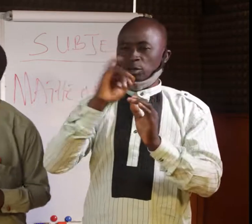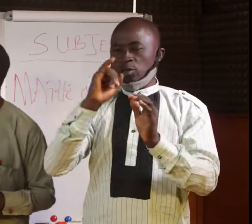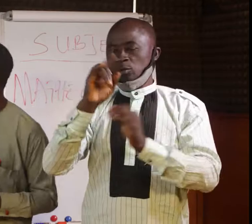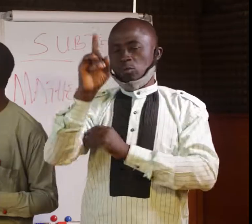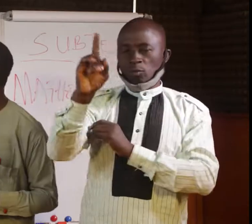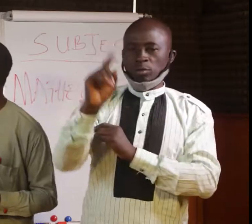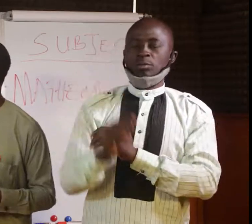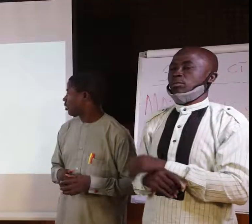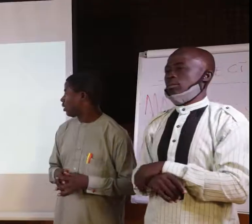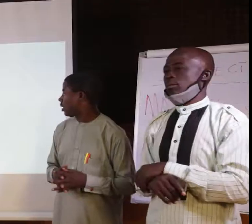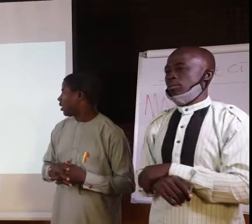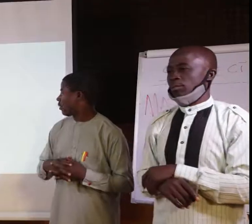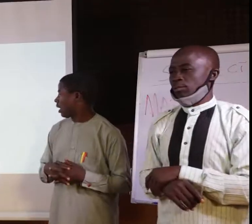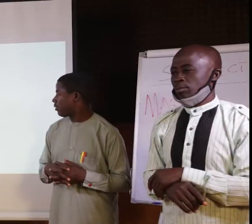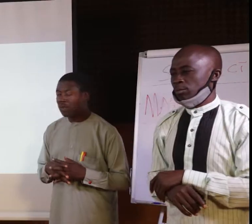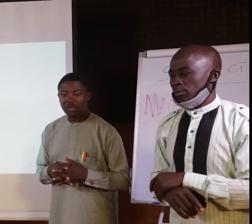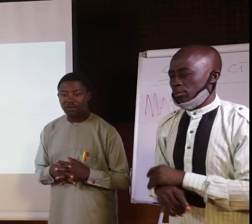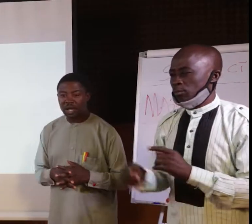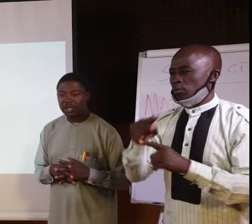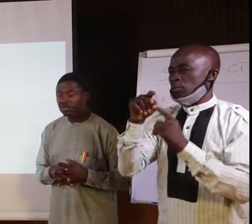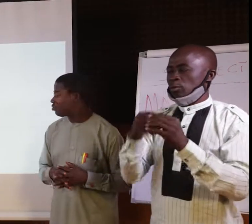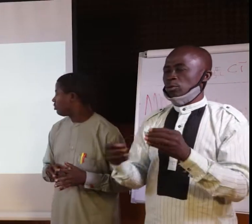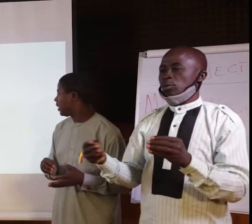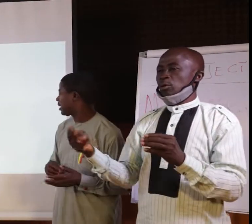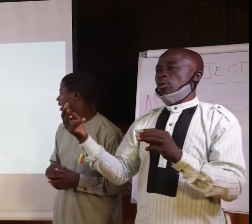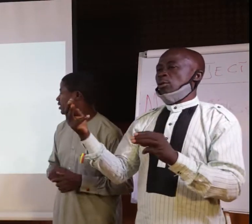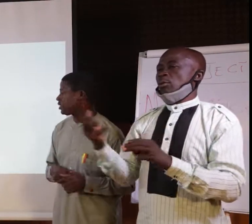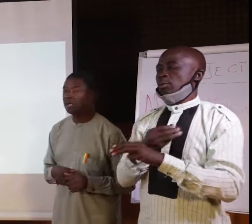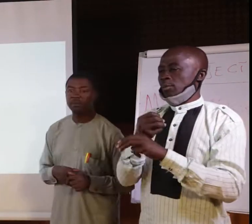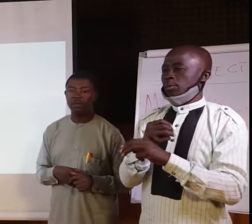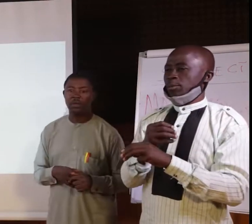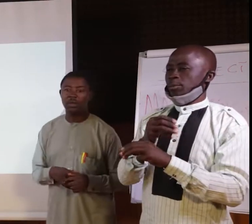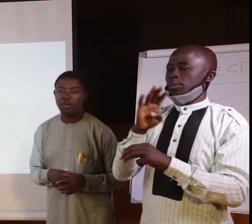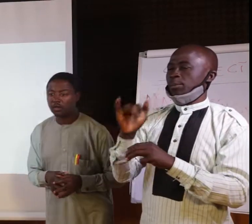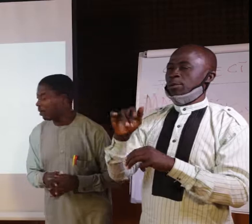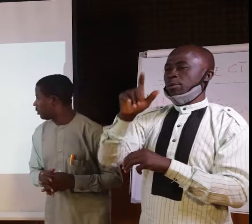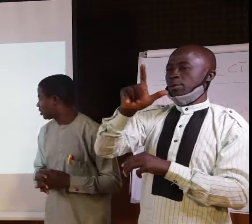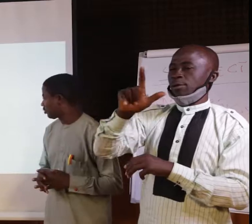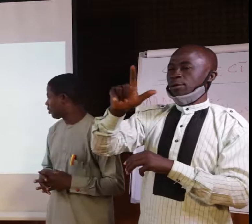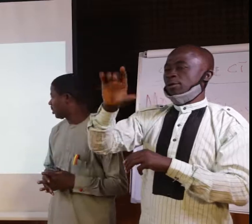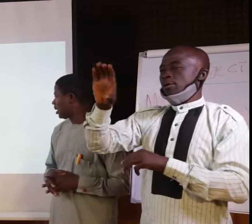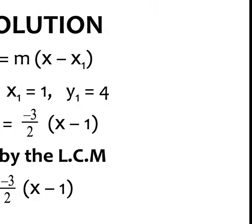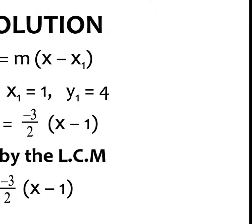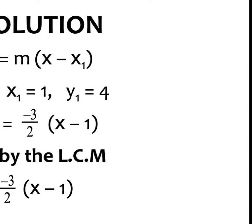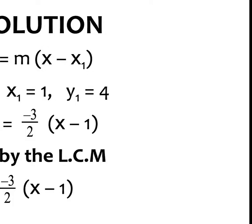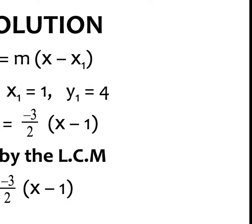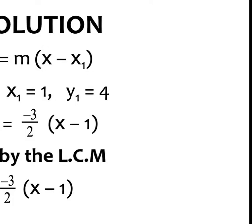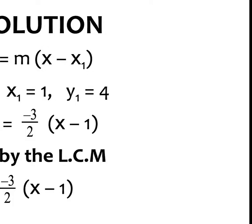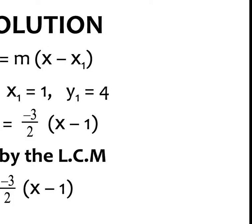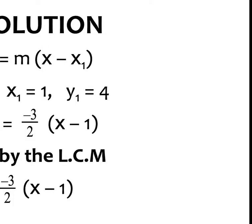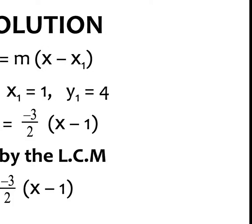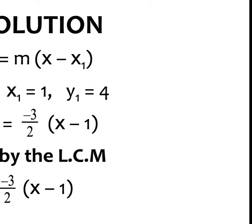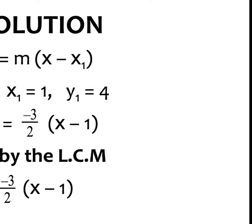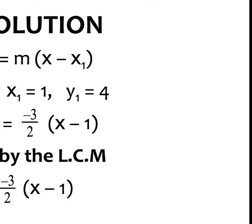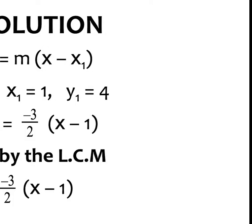x1 is 1. So when you multiply through by the LCM, the lowest common multiple, we'll be